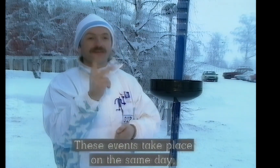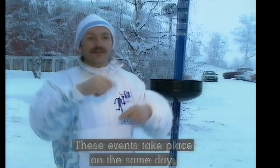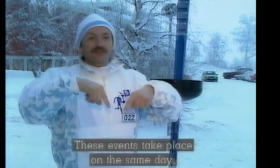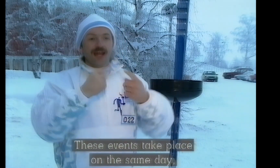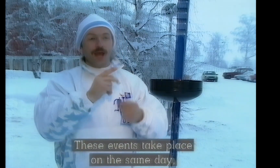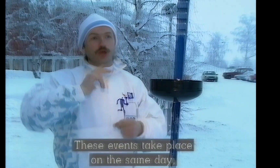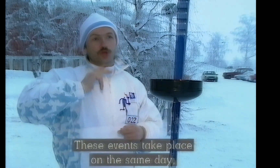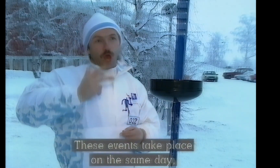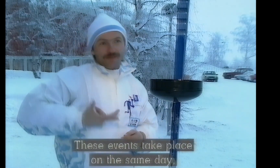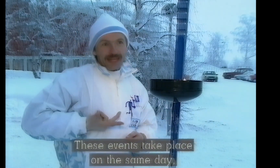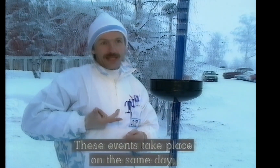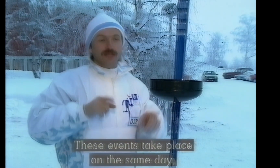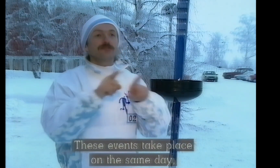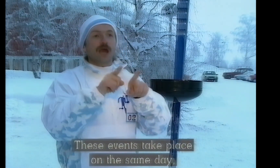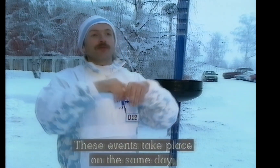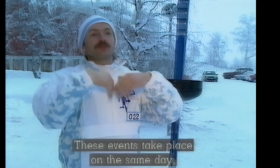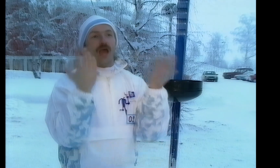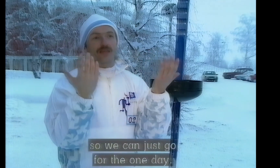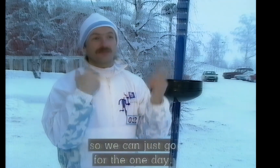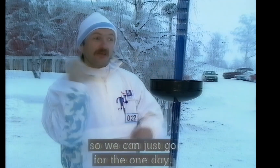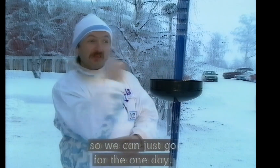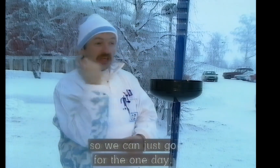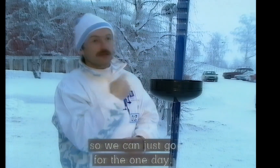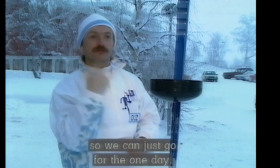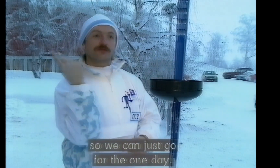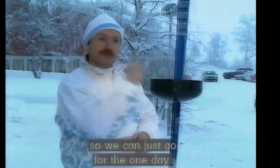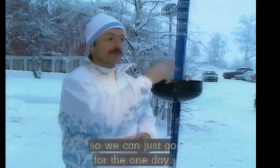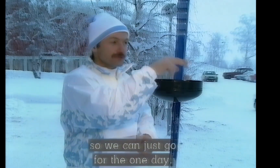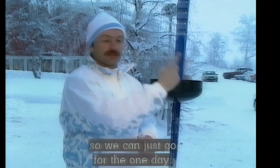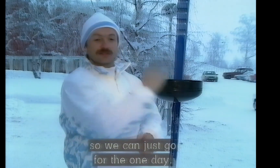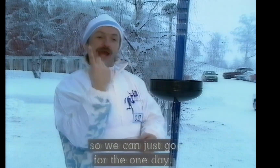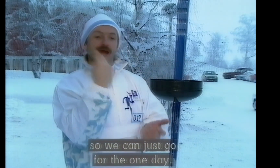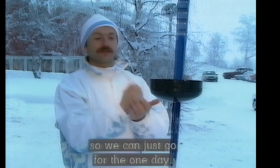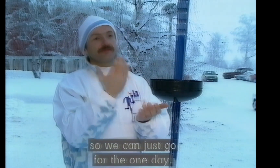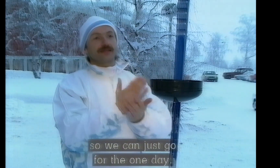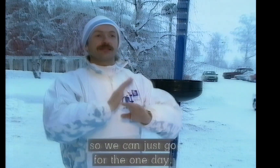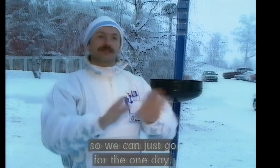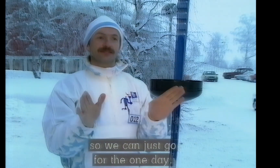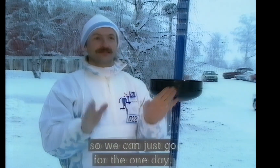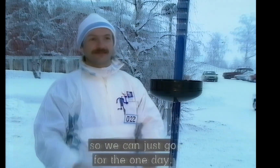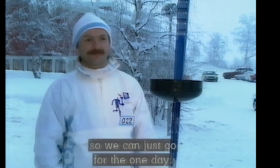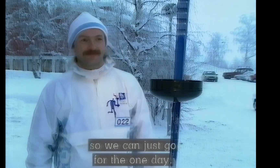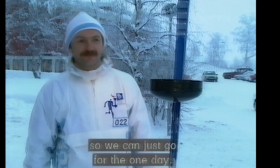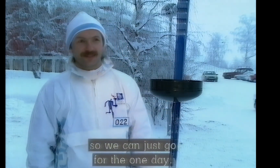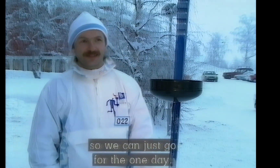take place on the same day, so we don't have to go backwards and forwards. We can just go on the one